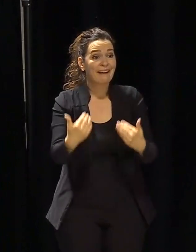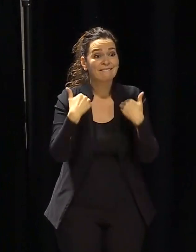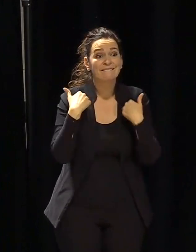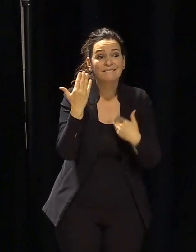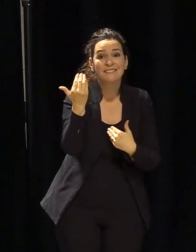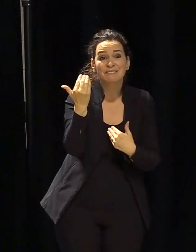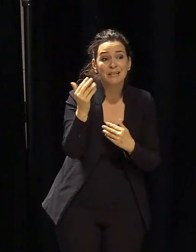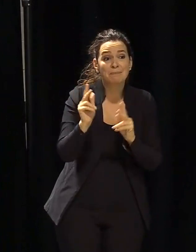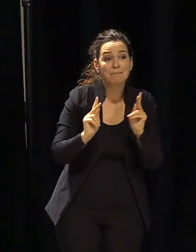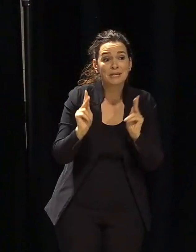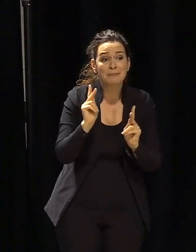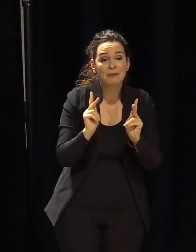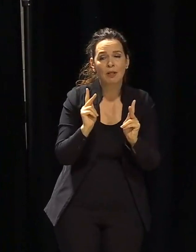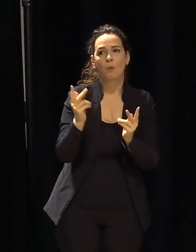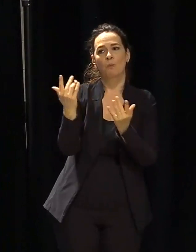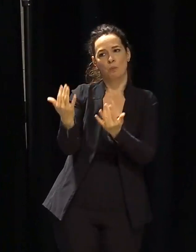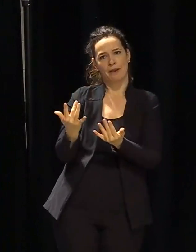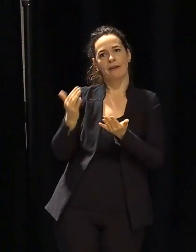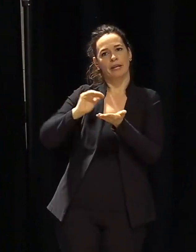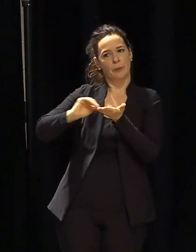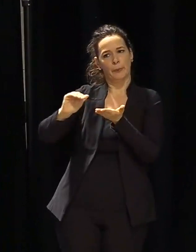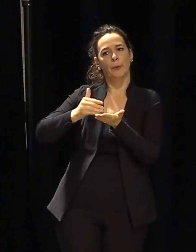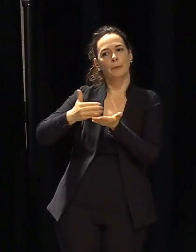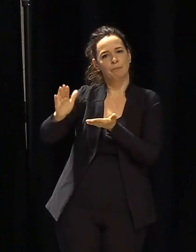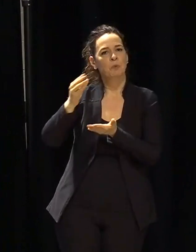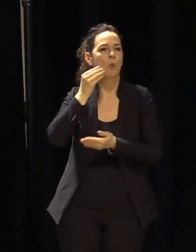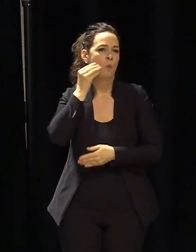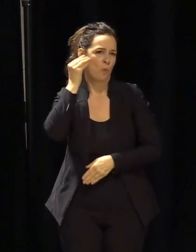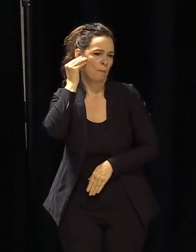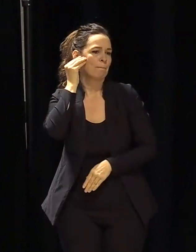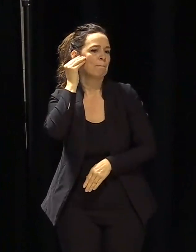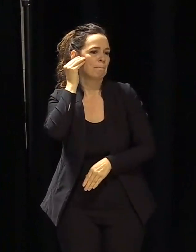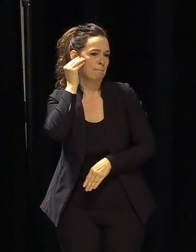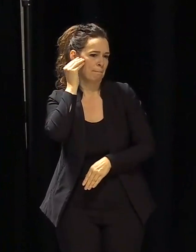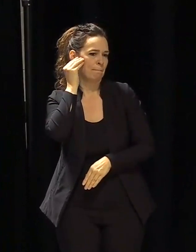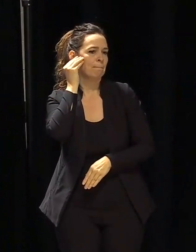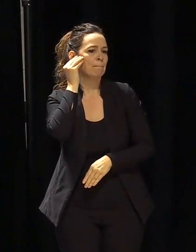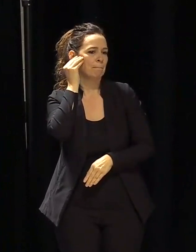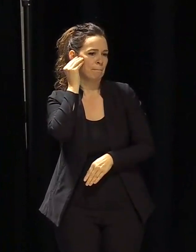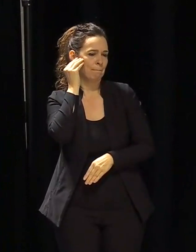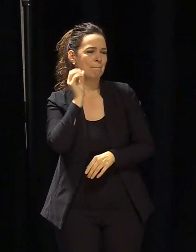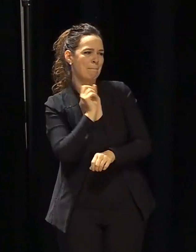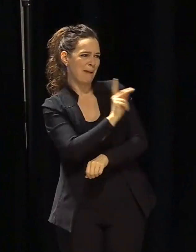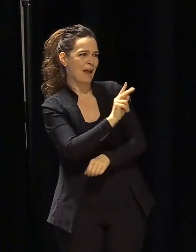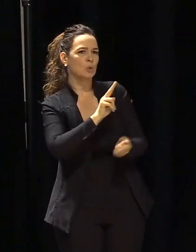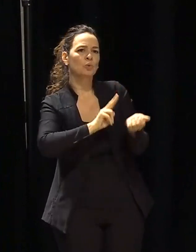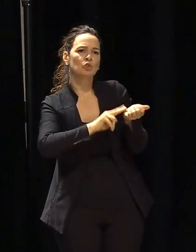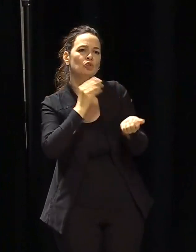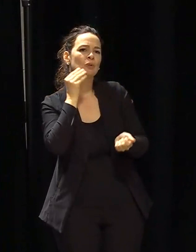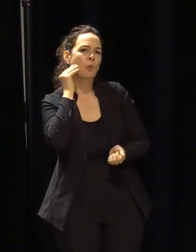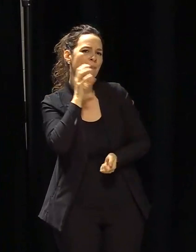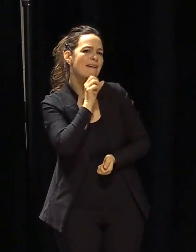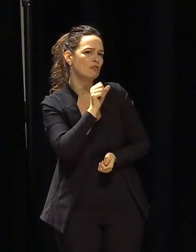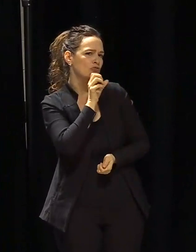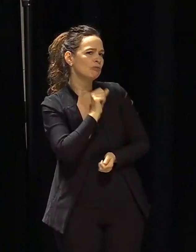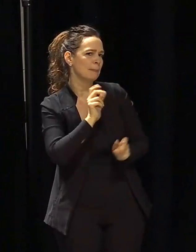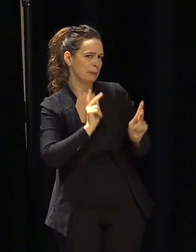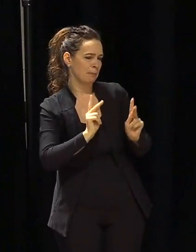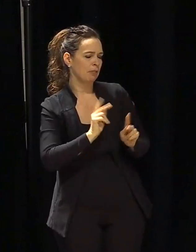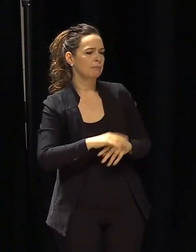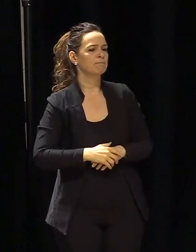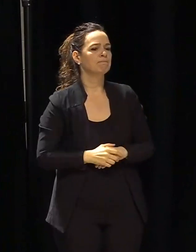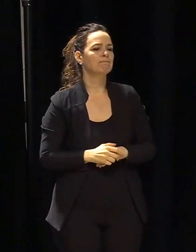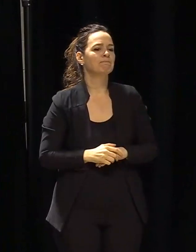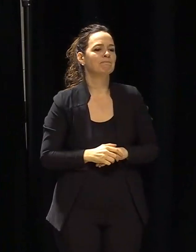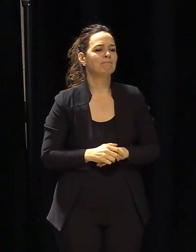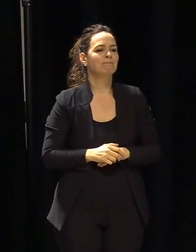be discharged from a hospital back to the nursing home where they live. So again, this was a big issue